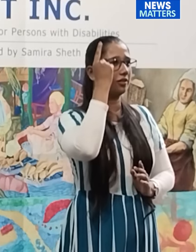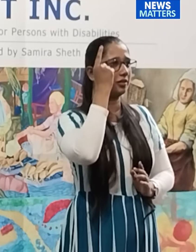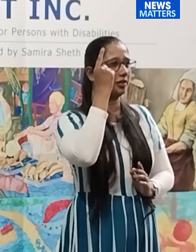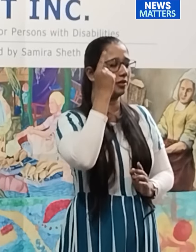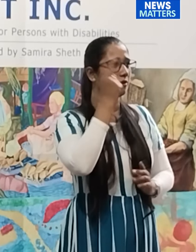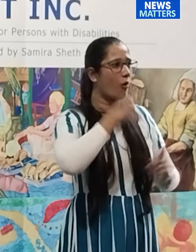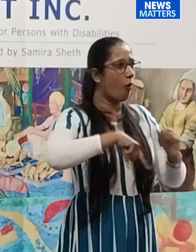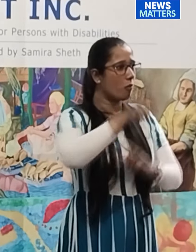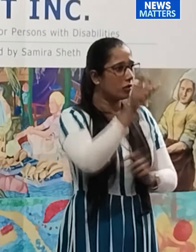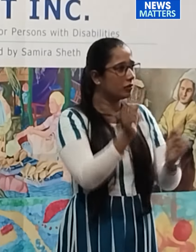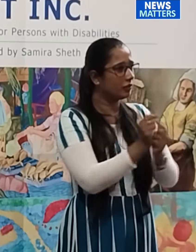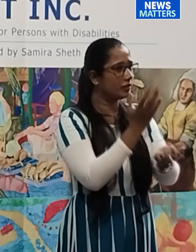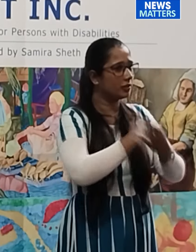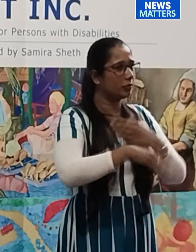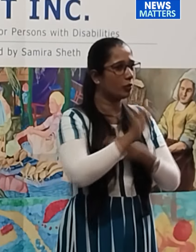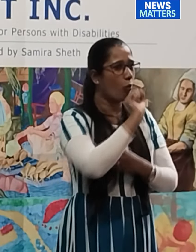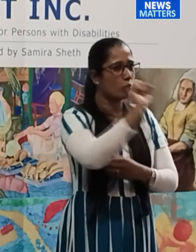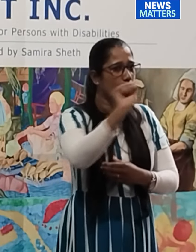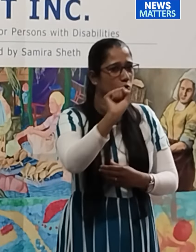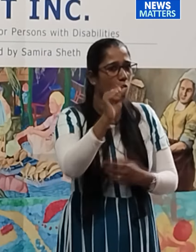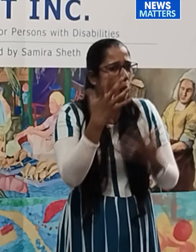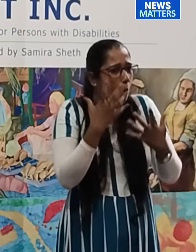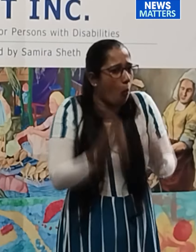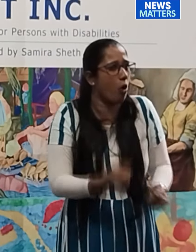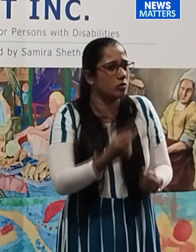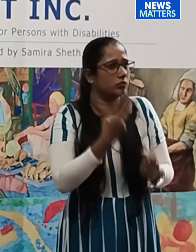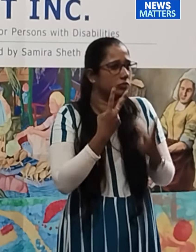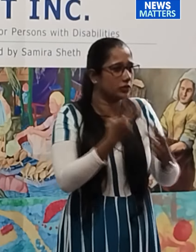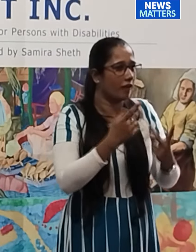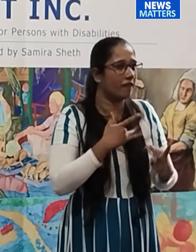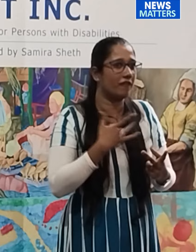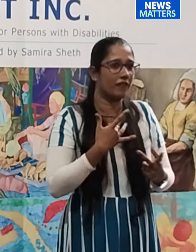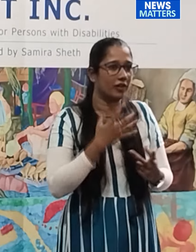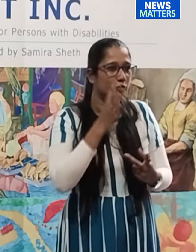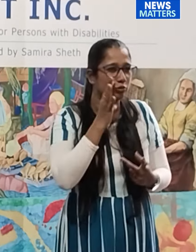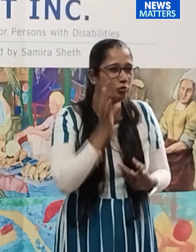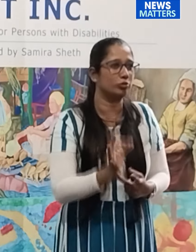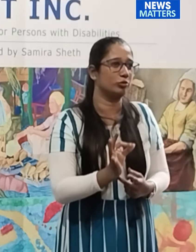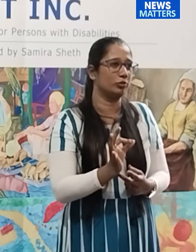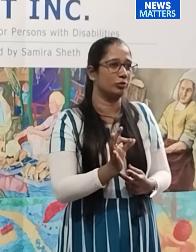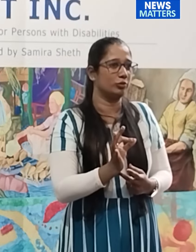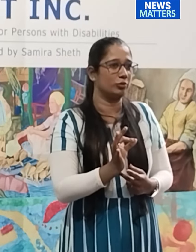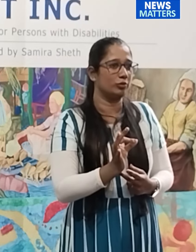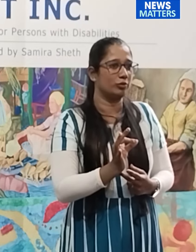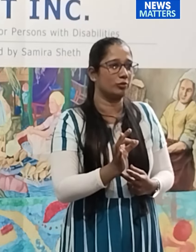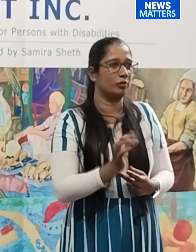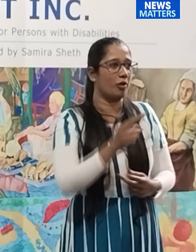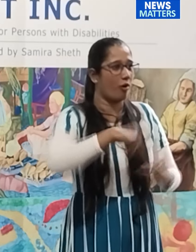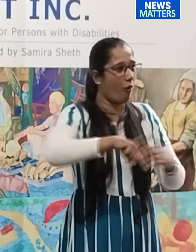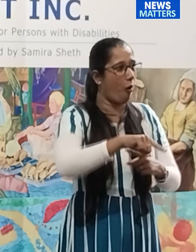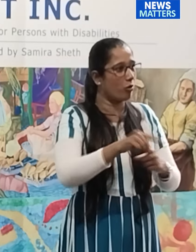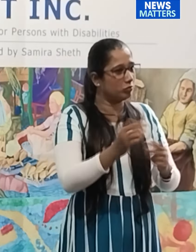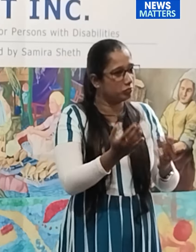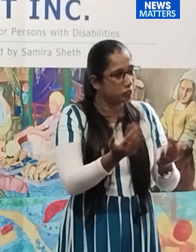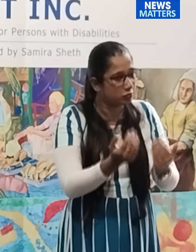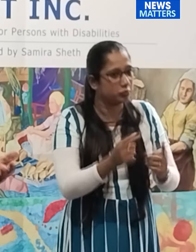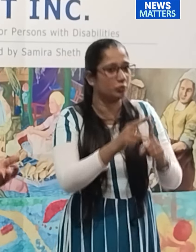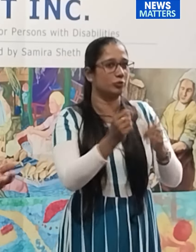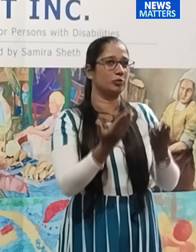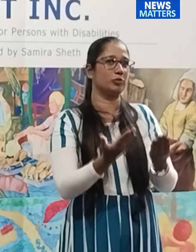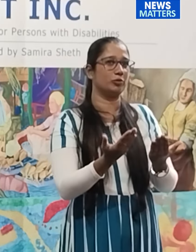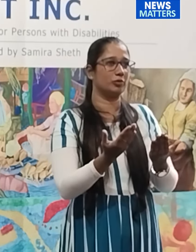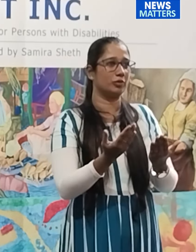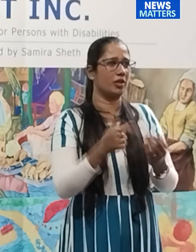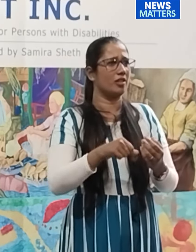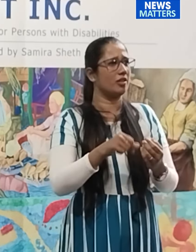all our disabled brothers and sisters, I really feel that we are able to do something. You know,